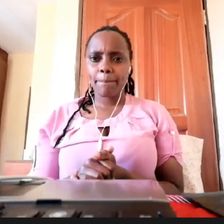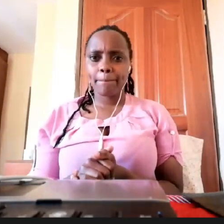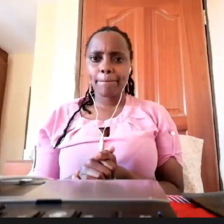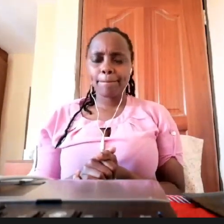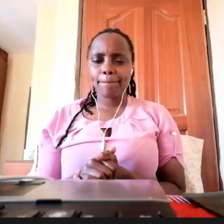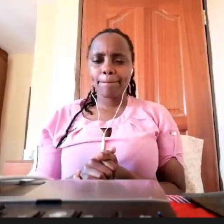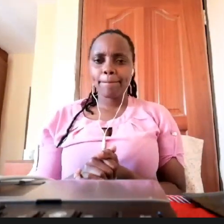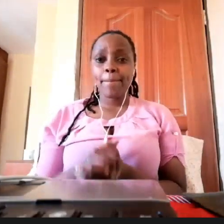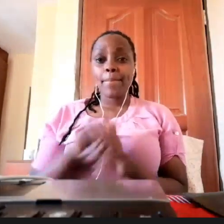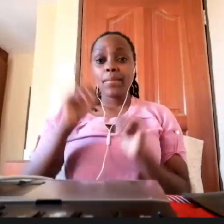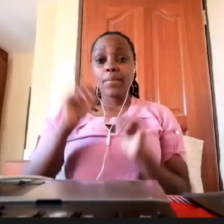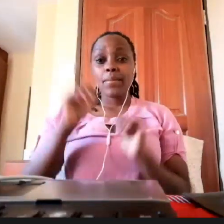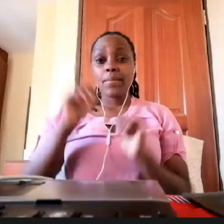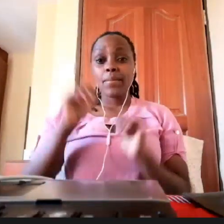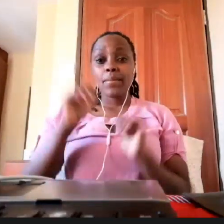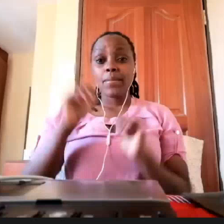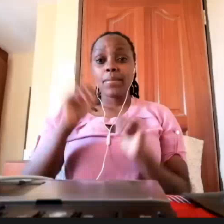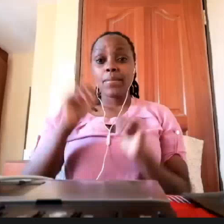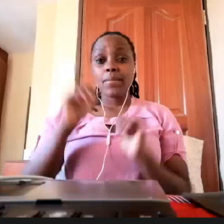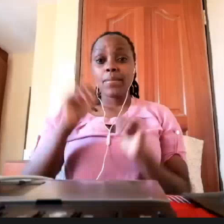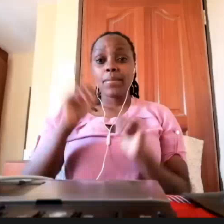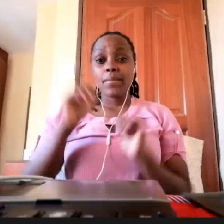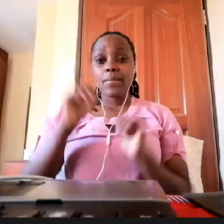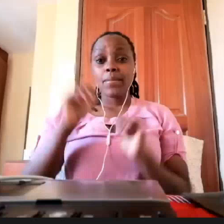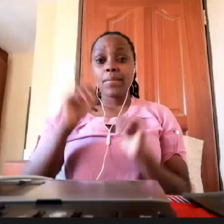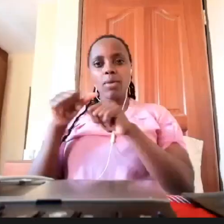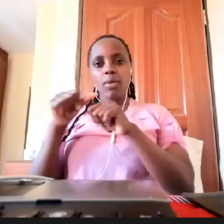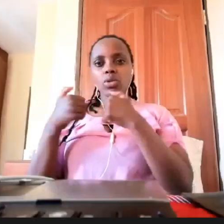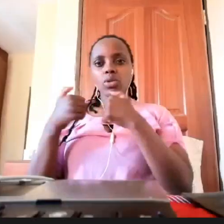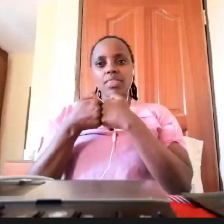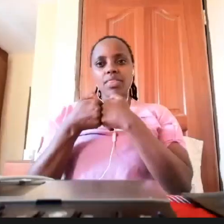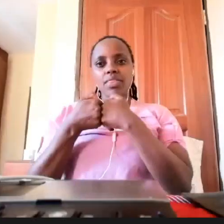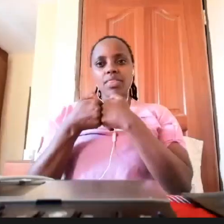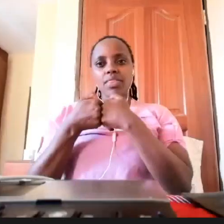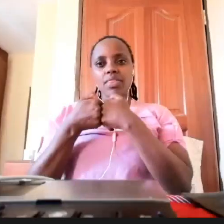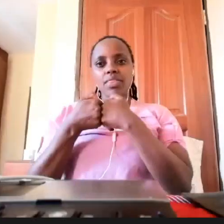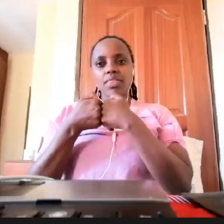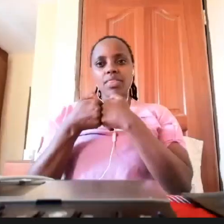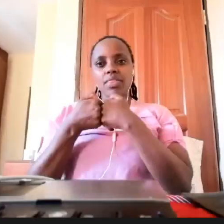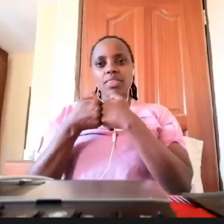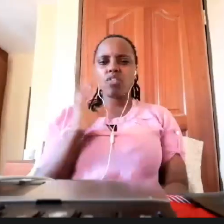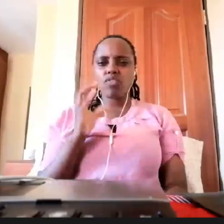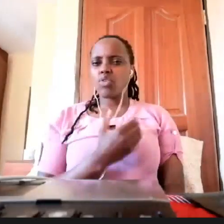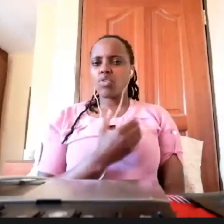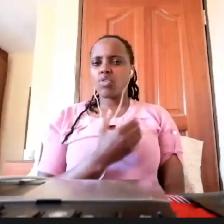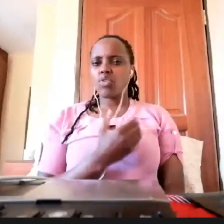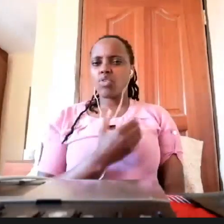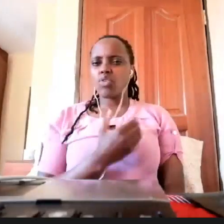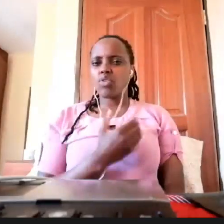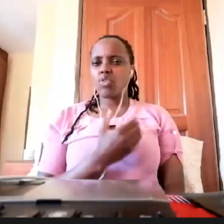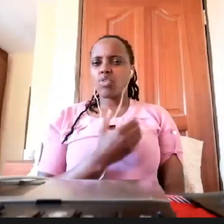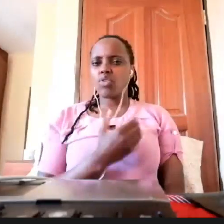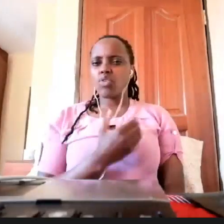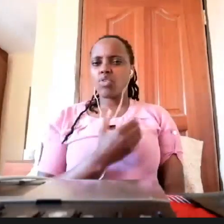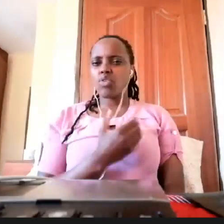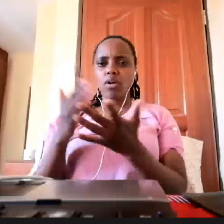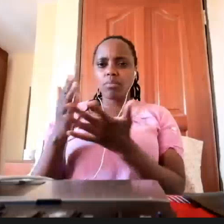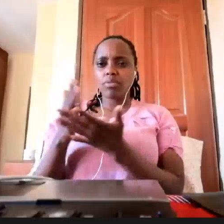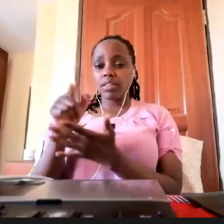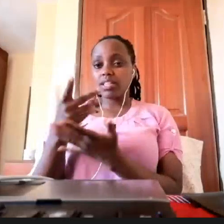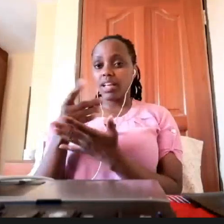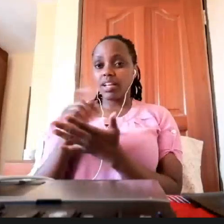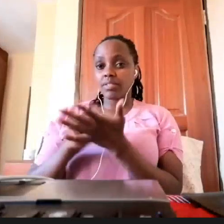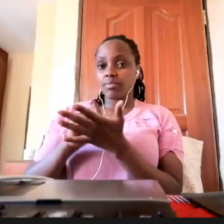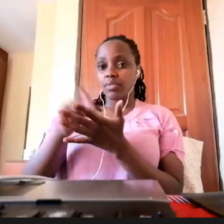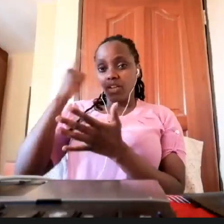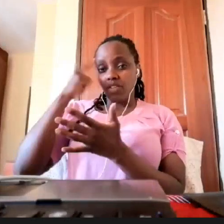we may also reflect on challenge within the procedures of the committee itself. I know I'm from the Secretariat of the African Committee of